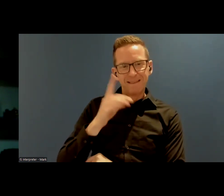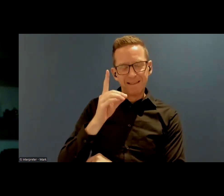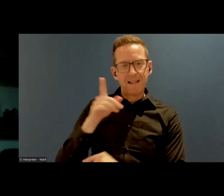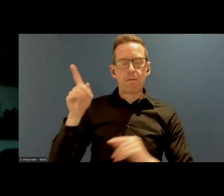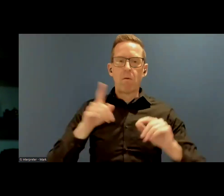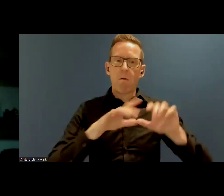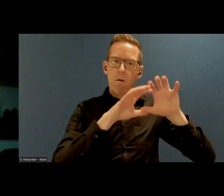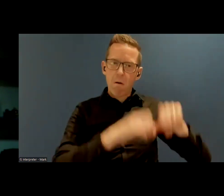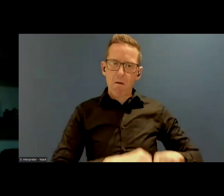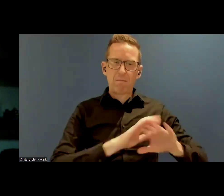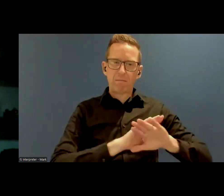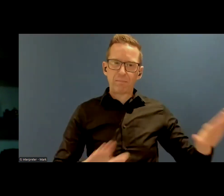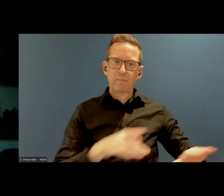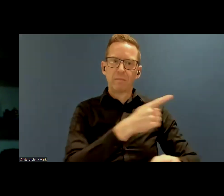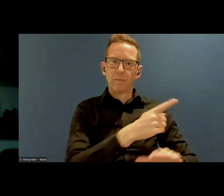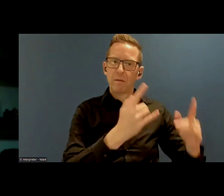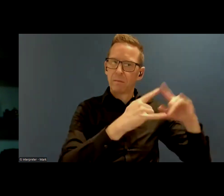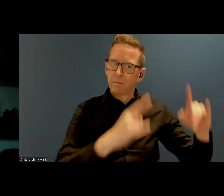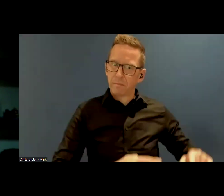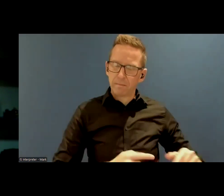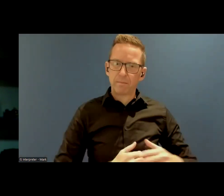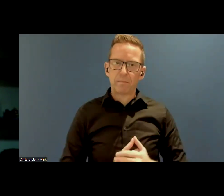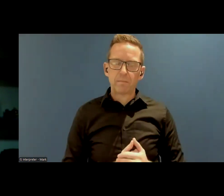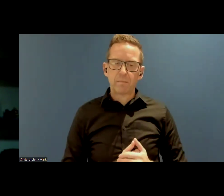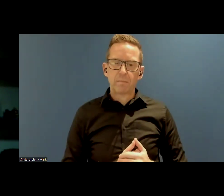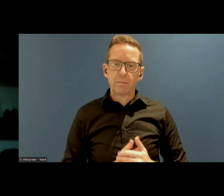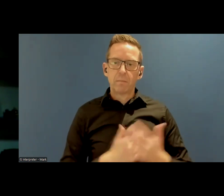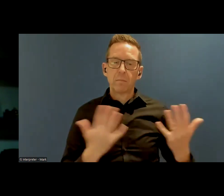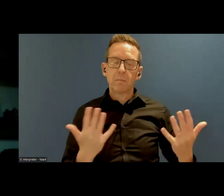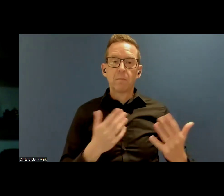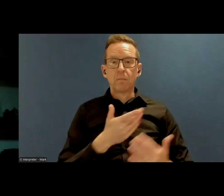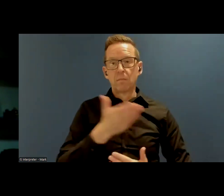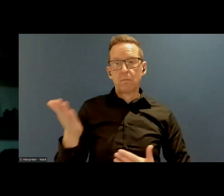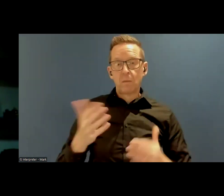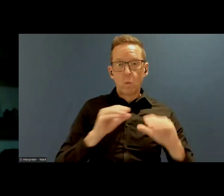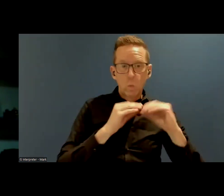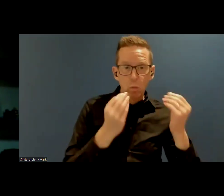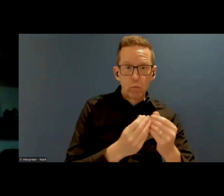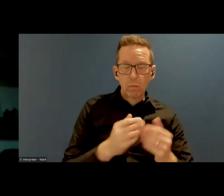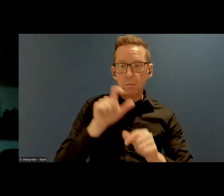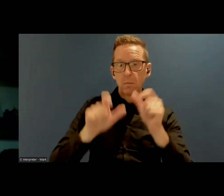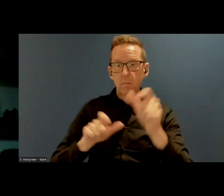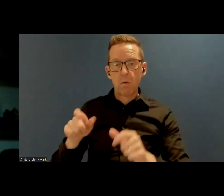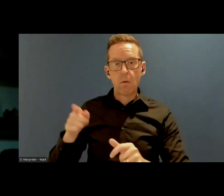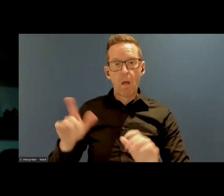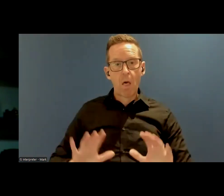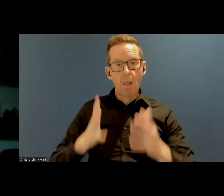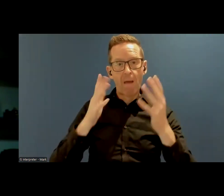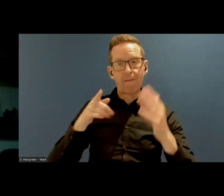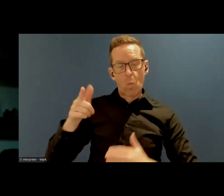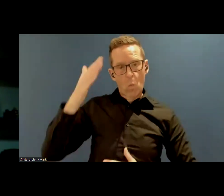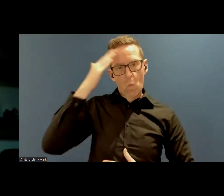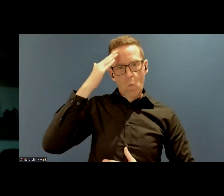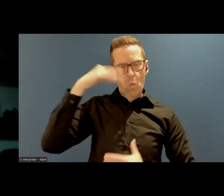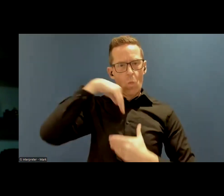disability movements and of course, organizations of users, survivors of persons with psychosocial